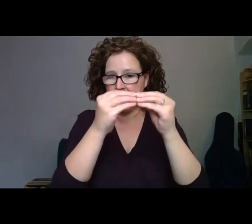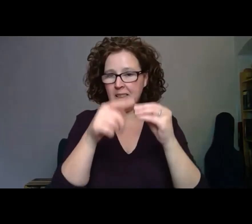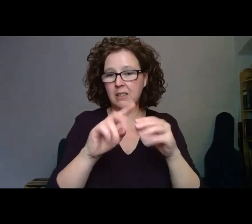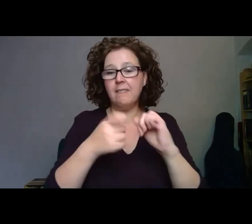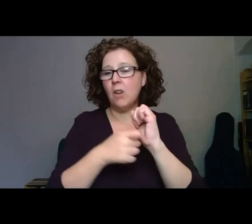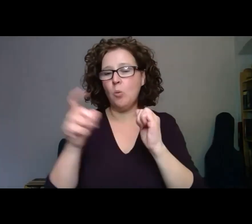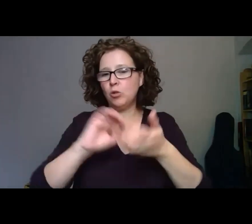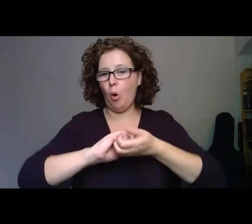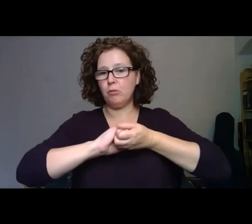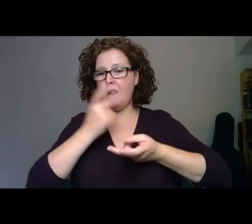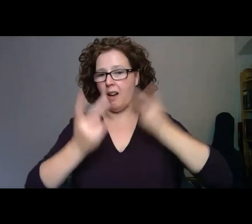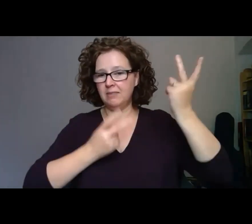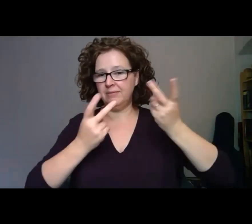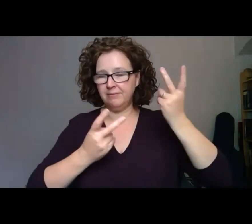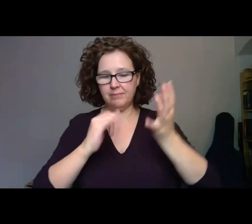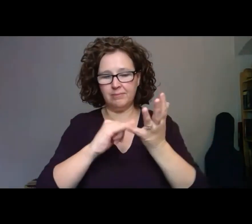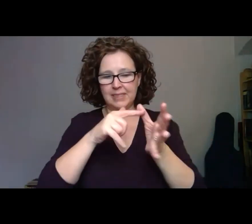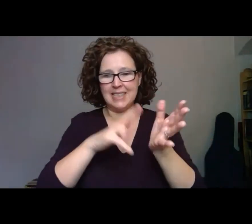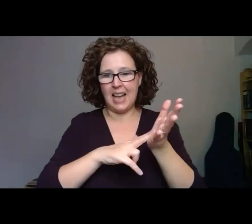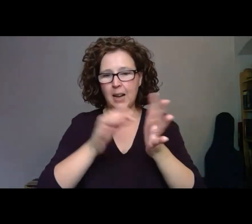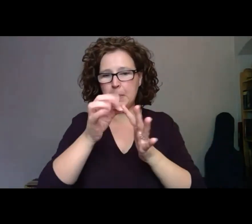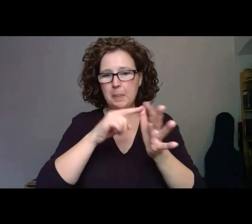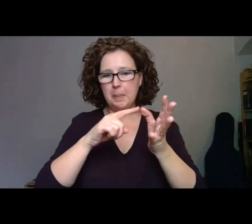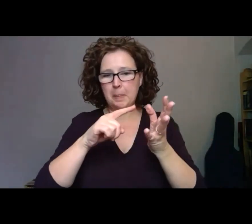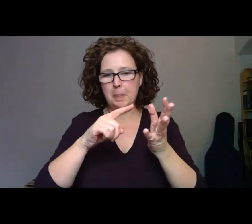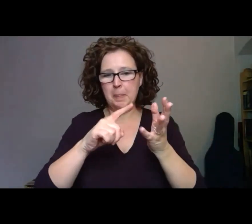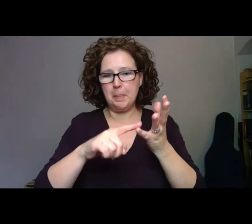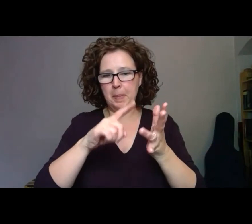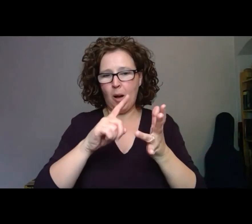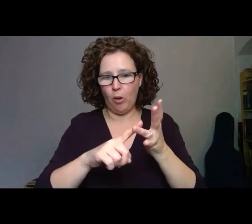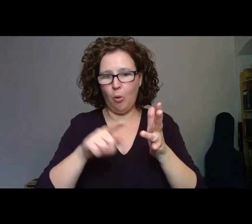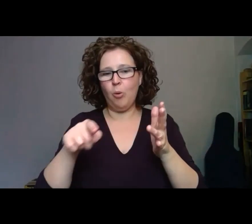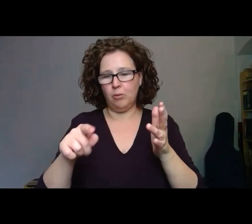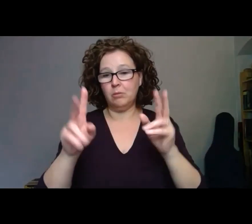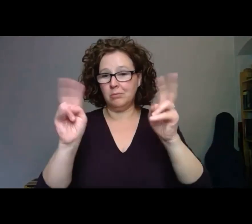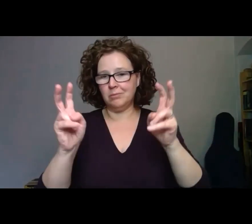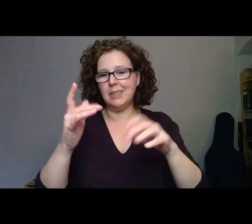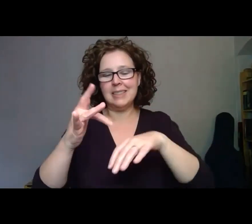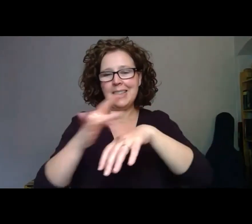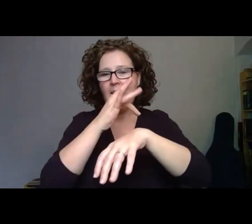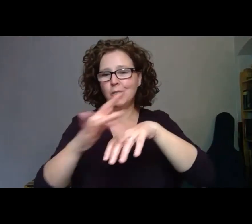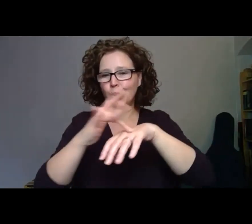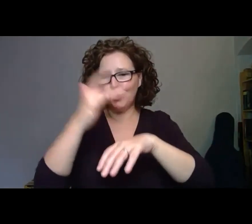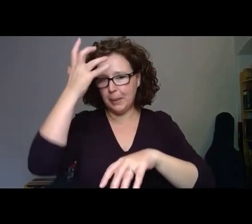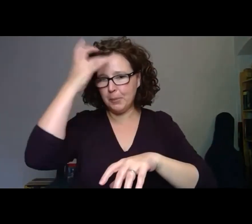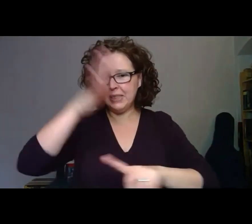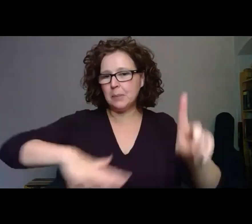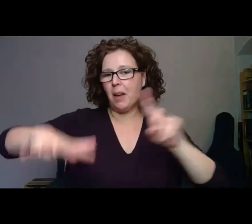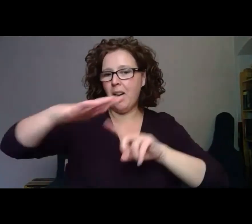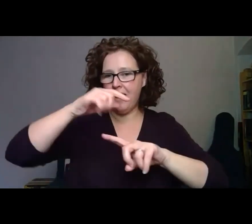São Paulo. The opera is called Teatro Municipal de São Paulo. And I found